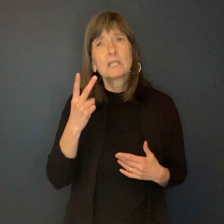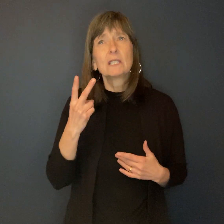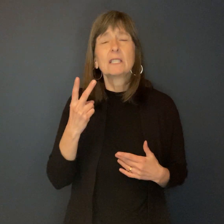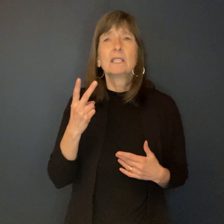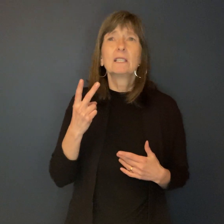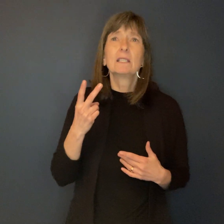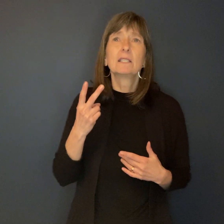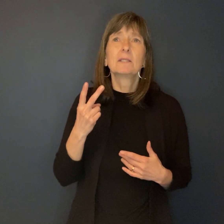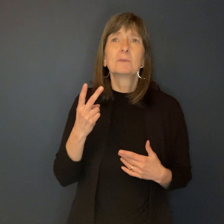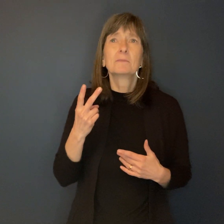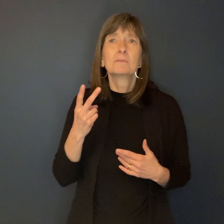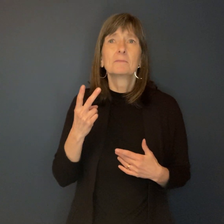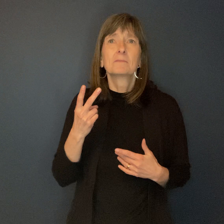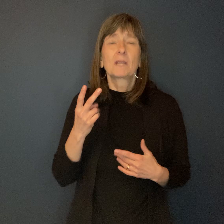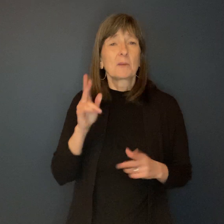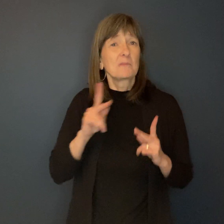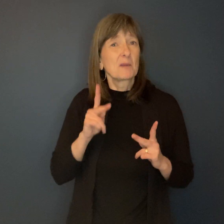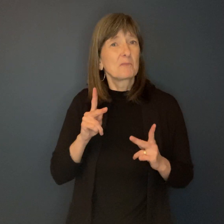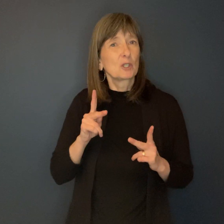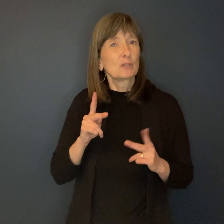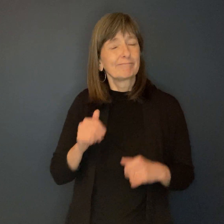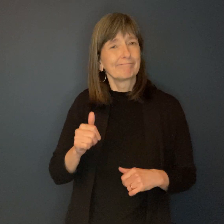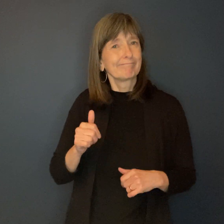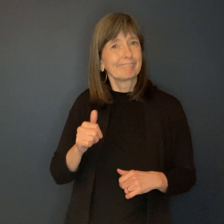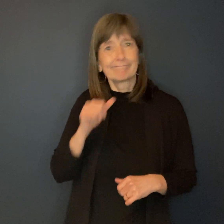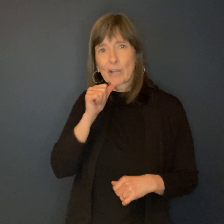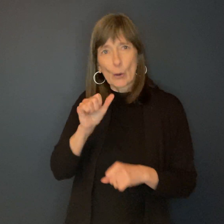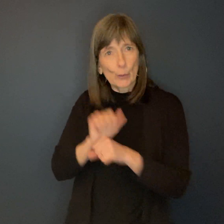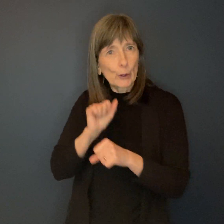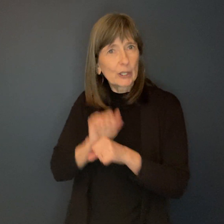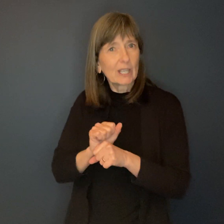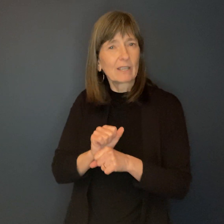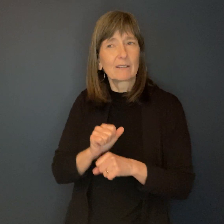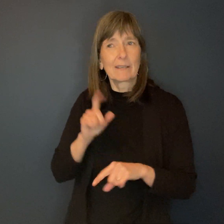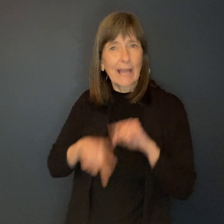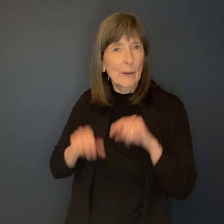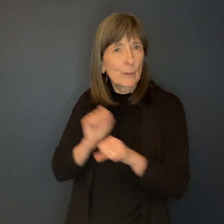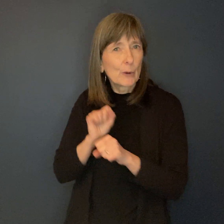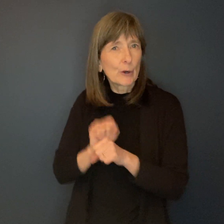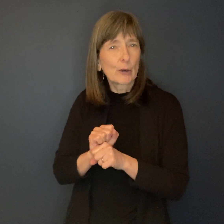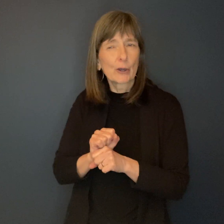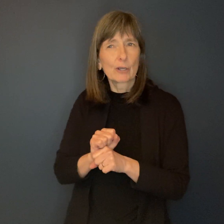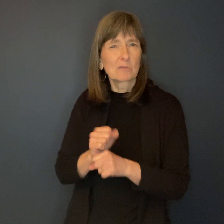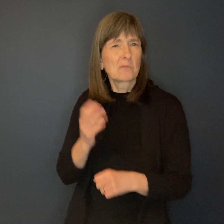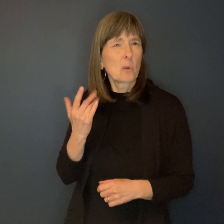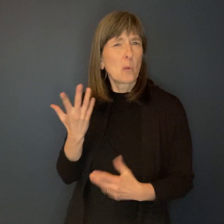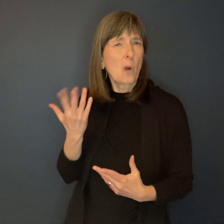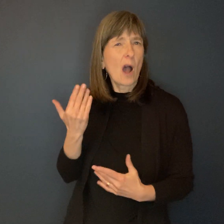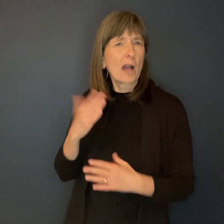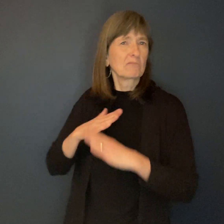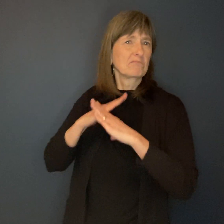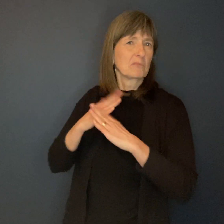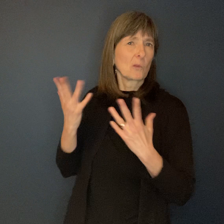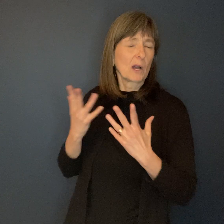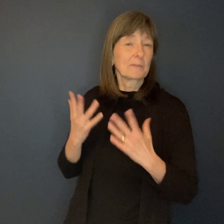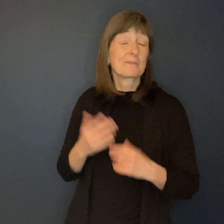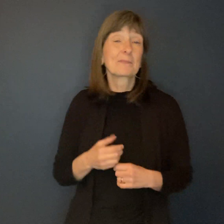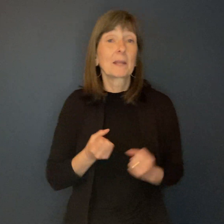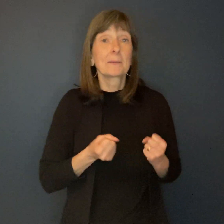to employment. Yeah, well, for a lot of people with disabilities, there's a connection between income